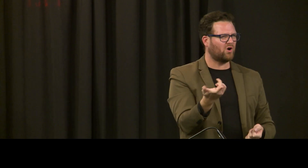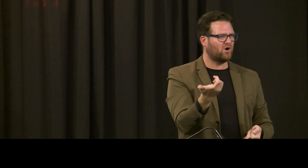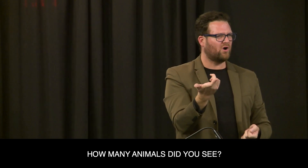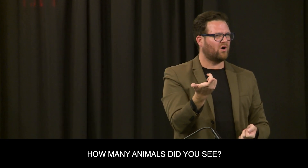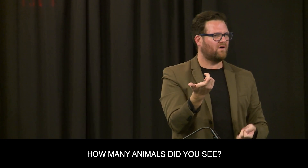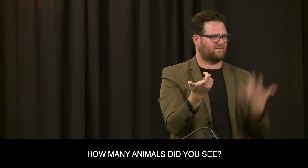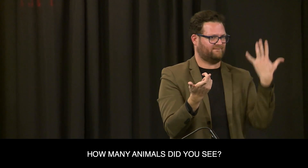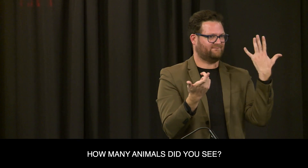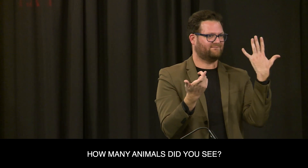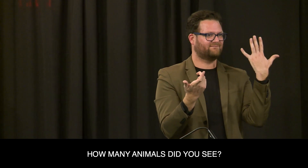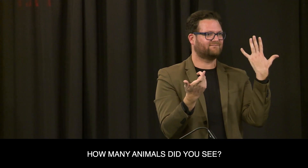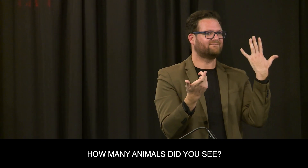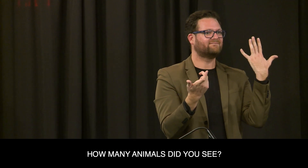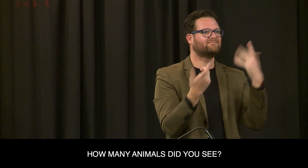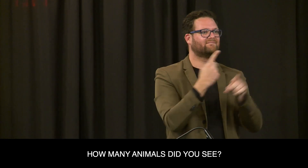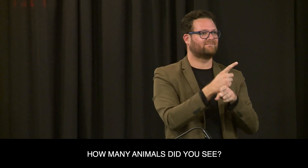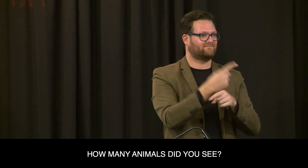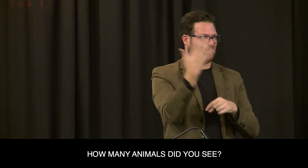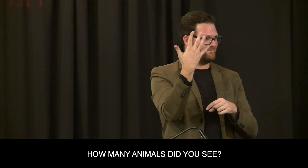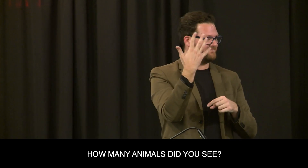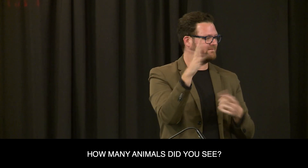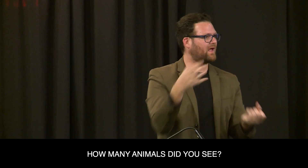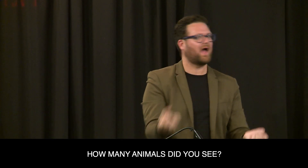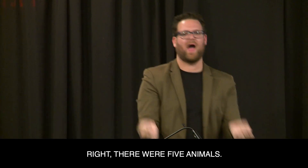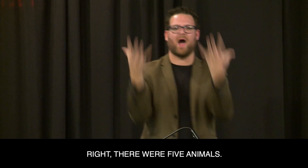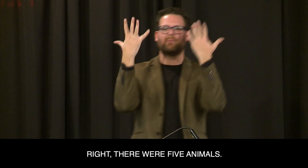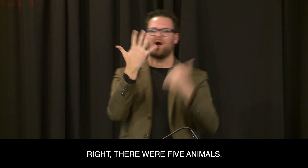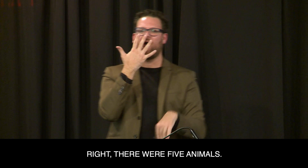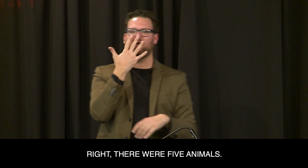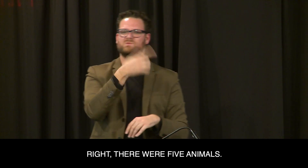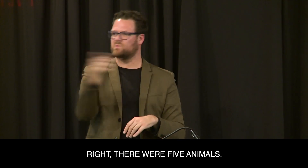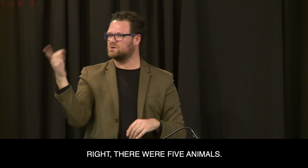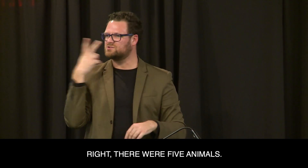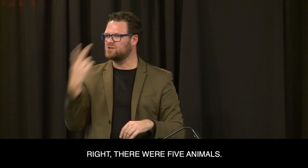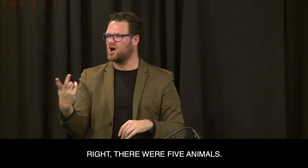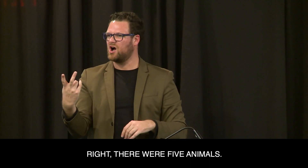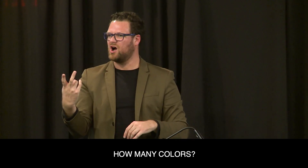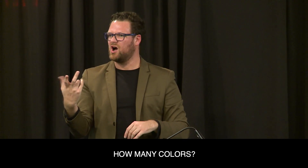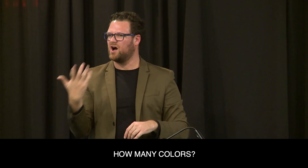How many animals did you see? Right, there were 5 animals. How many colors?